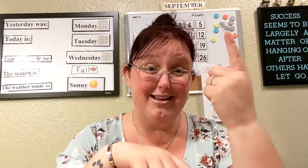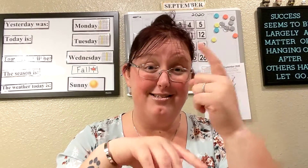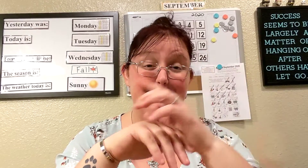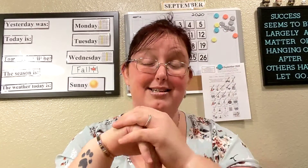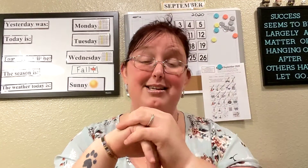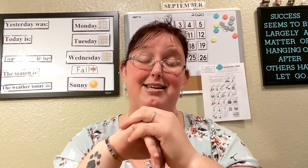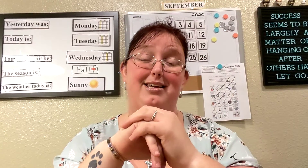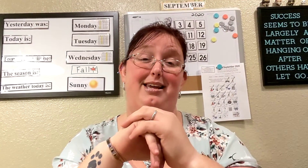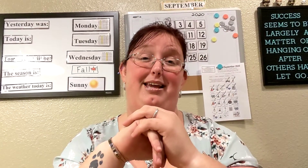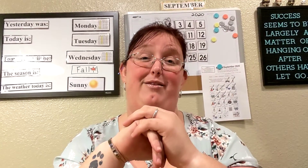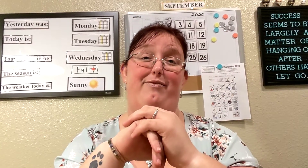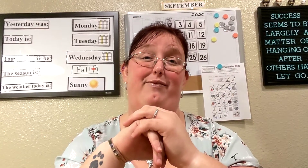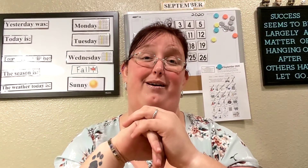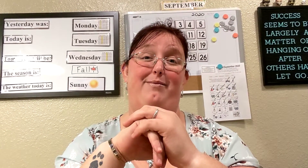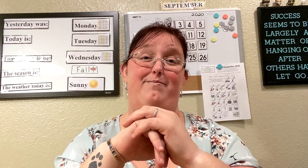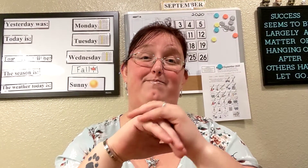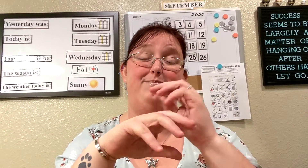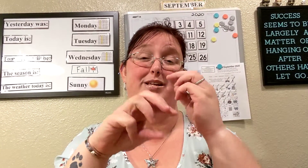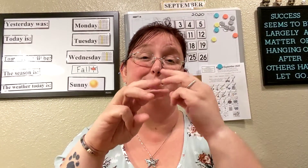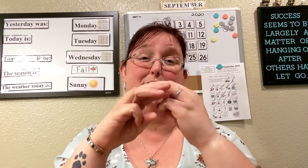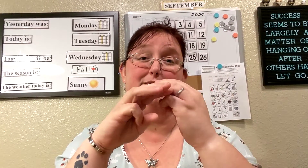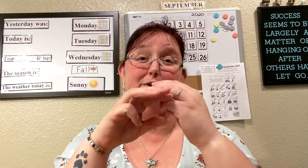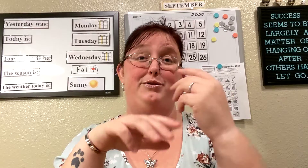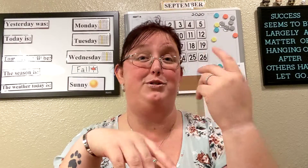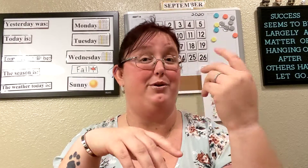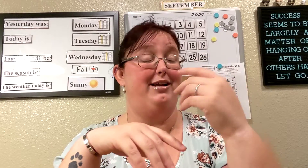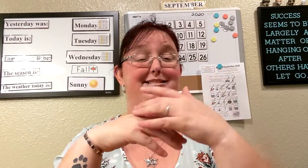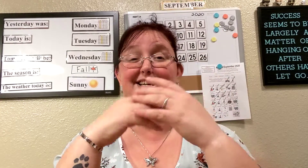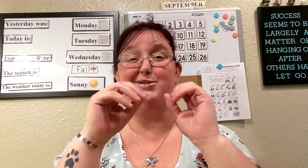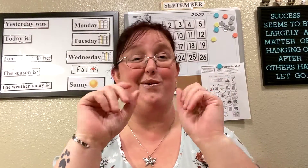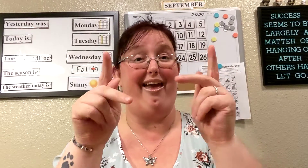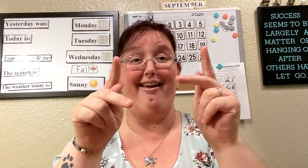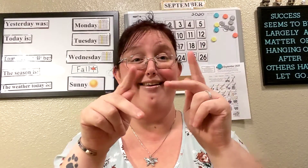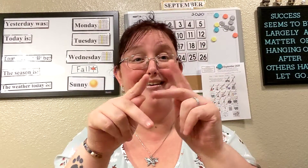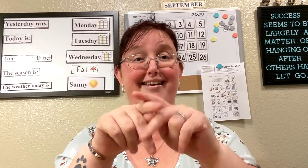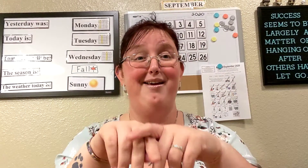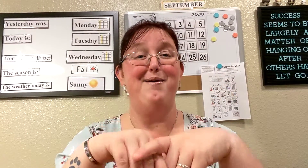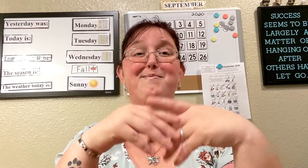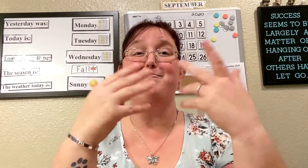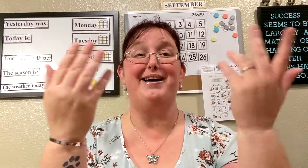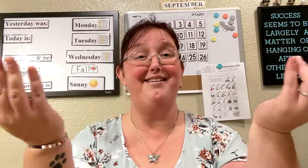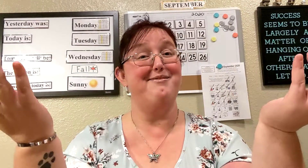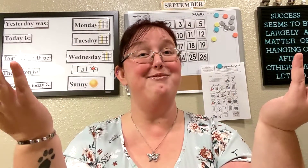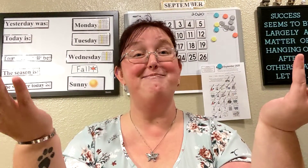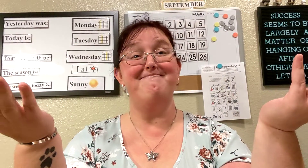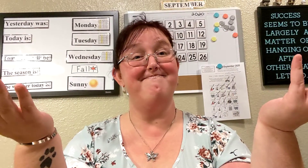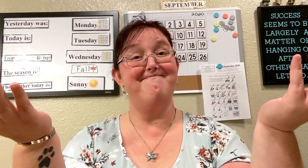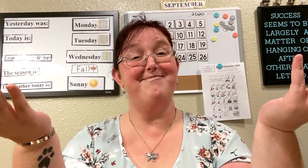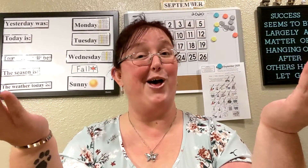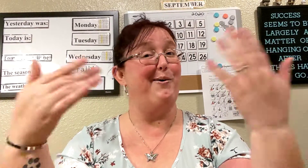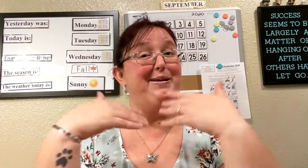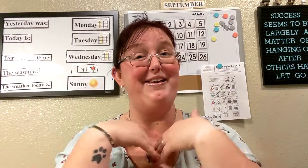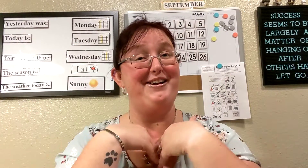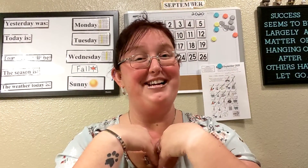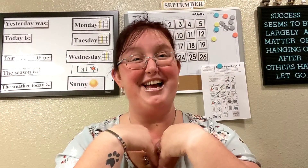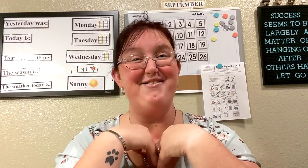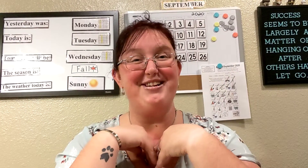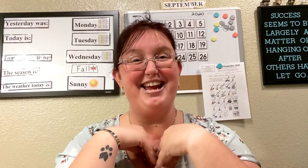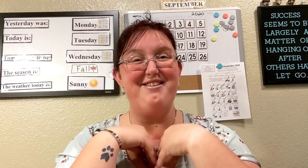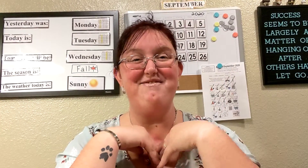understand if it's hard for you to join us, that's okay. But I'll be there every day